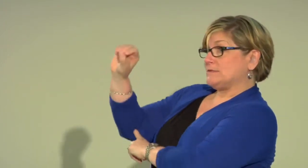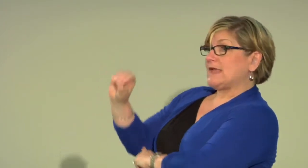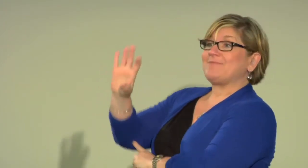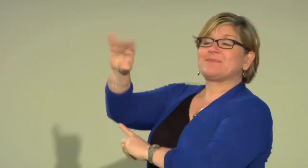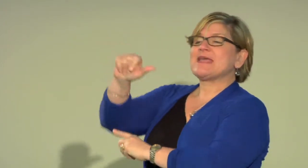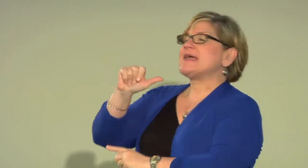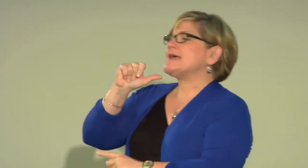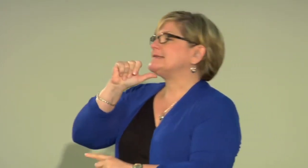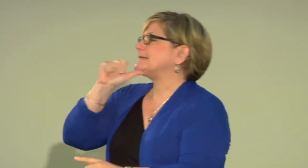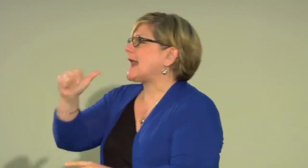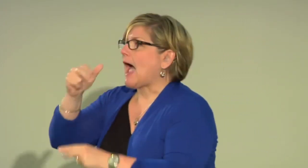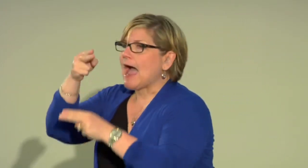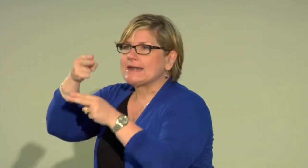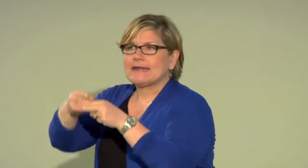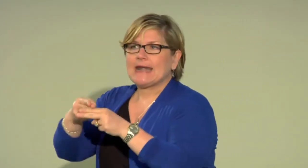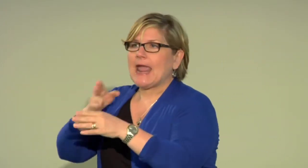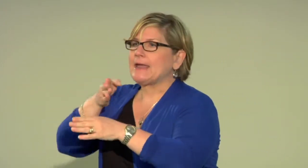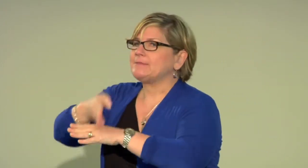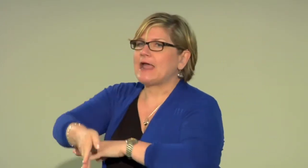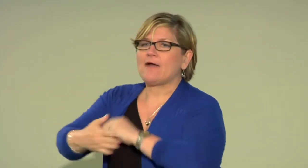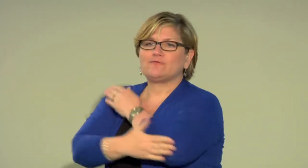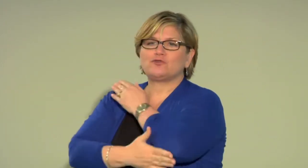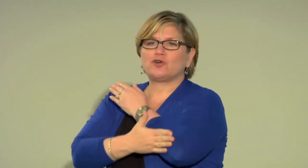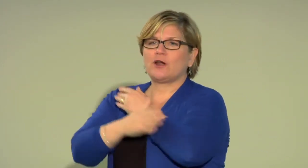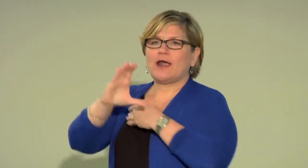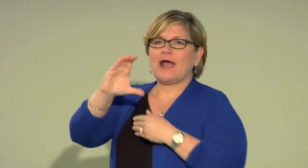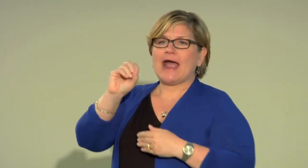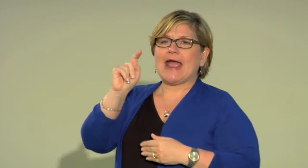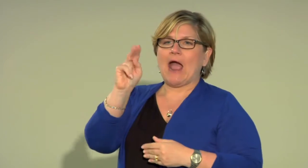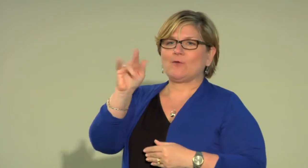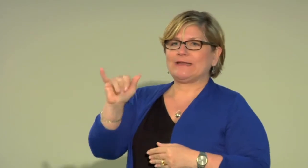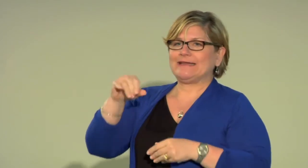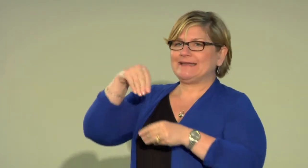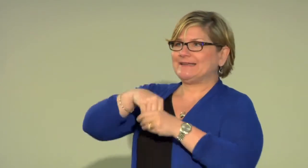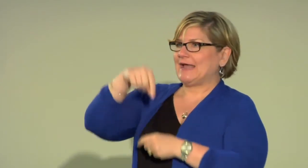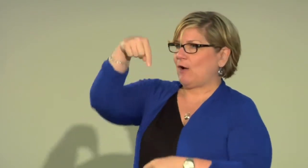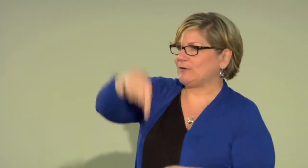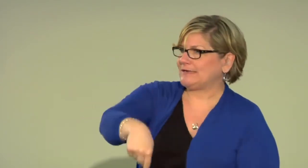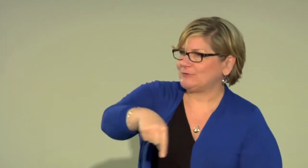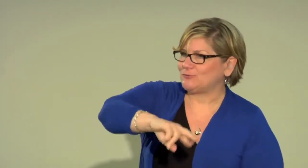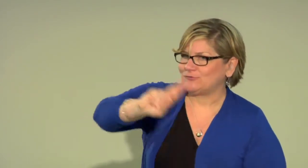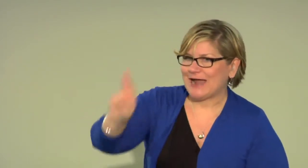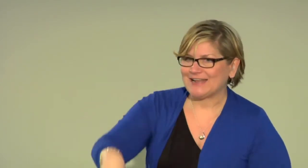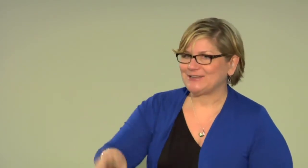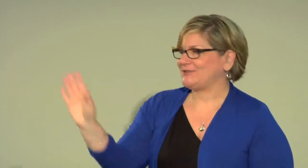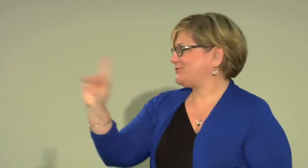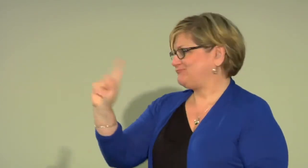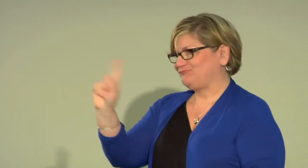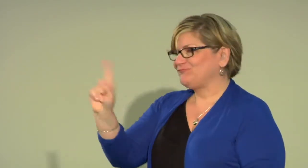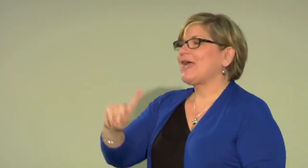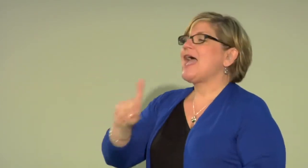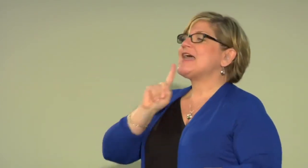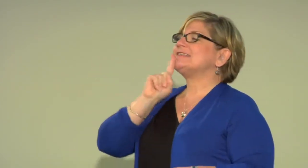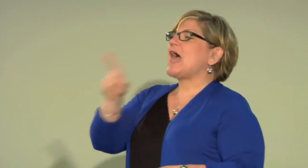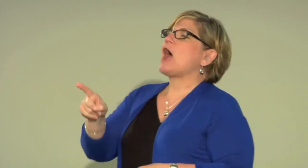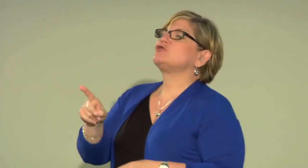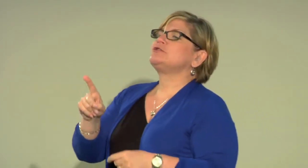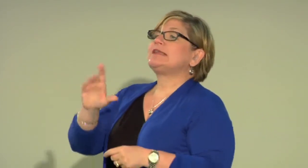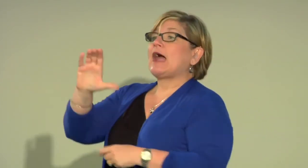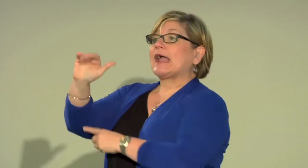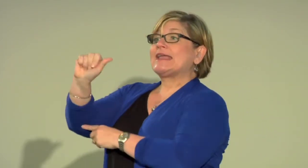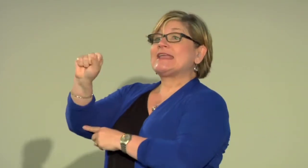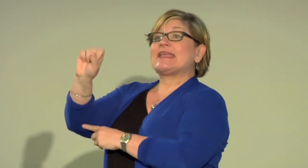fascinating story about Olmstead. And it is not named after the county in Minnesota that is in over